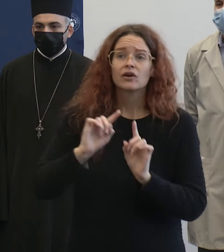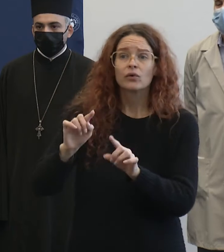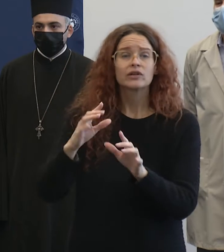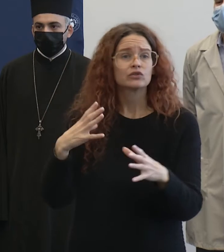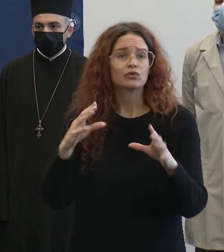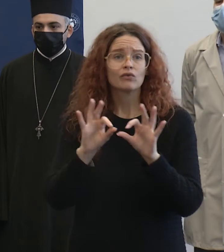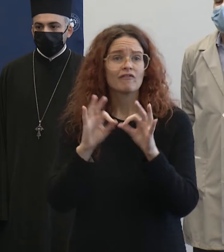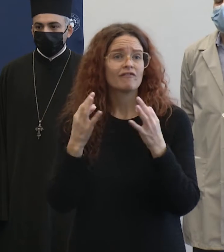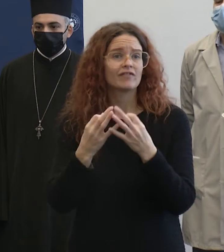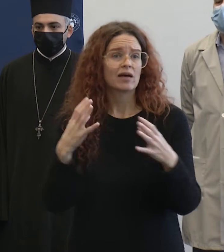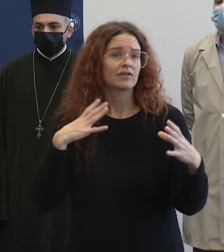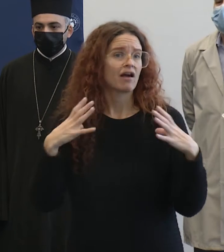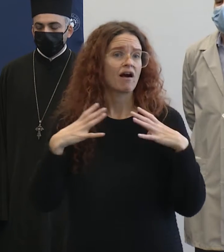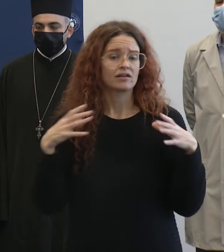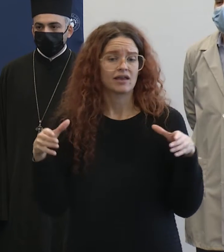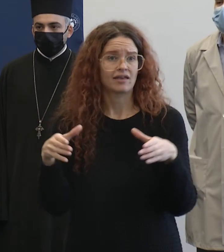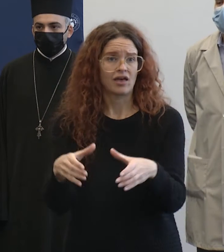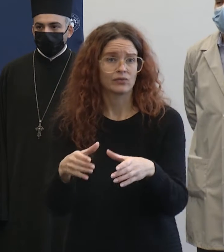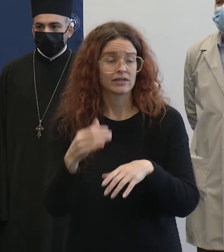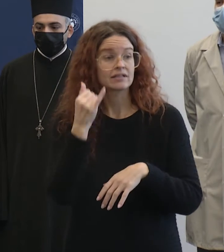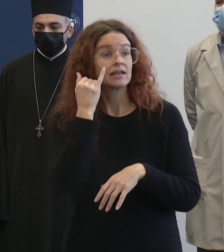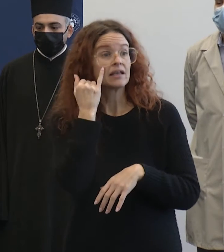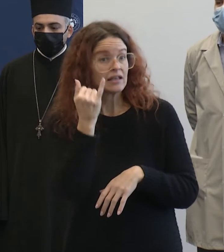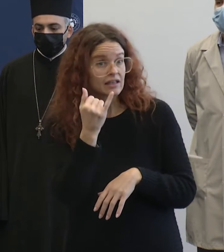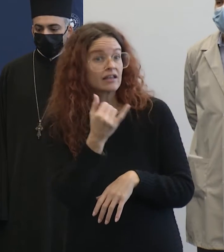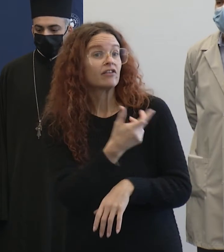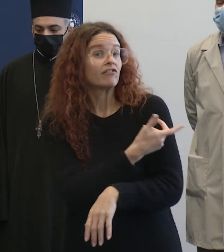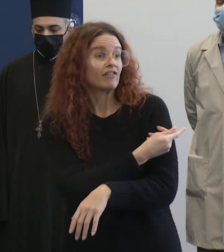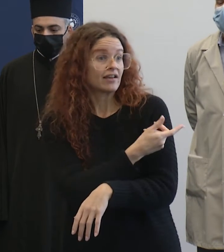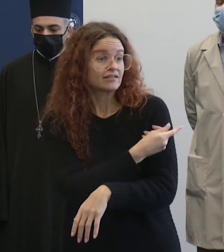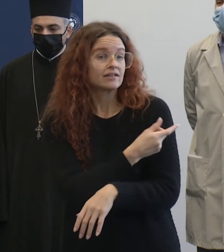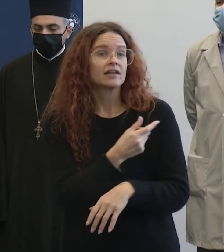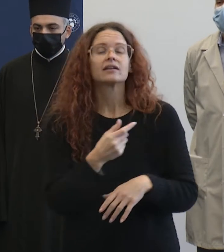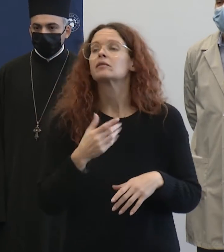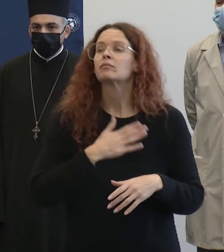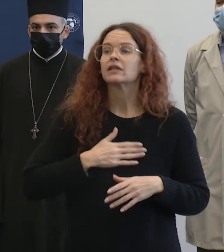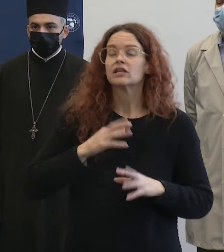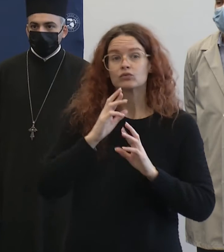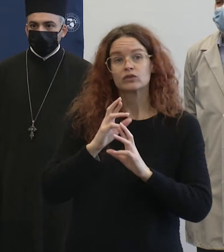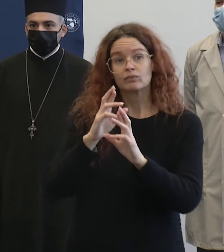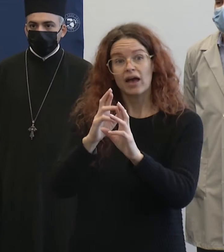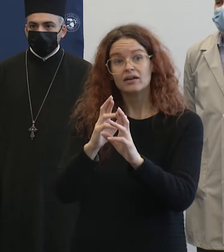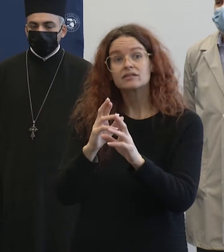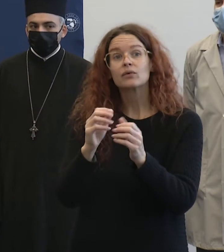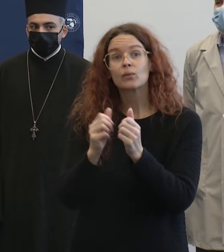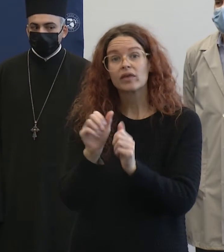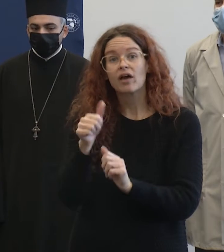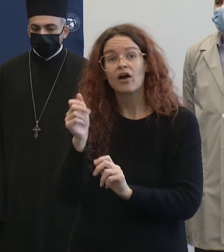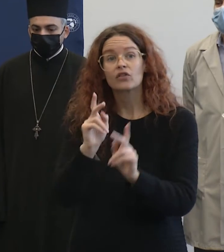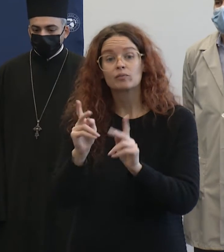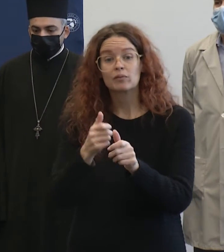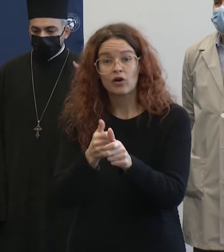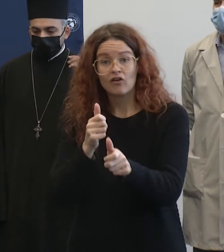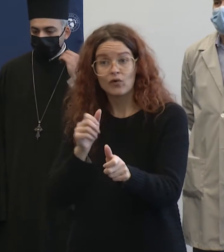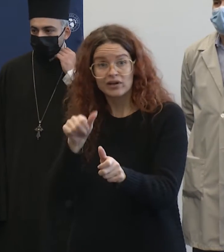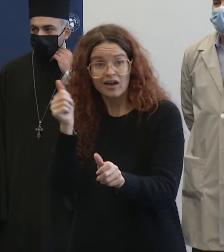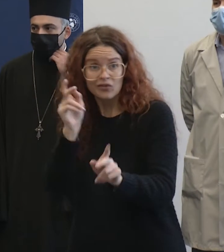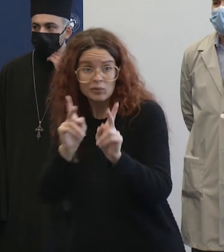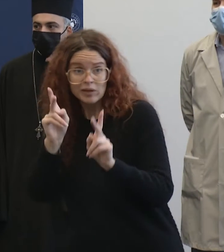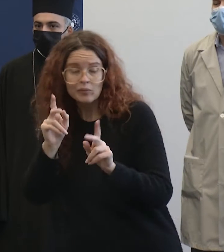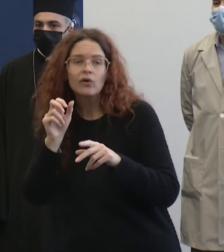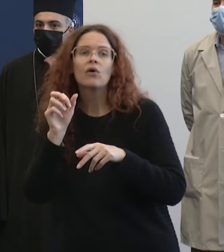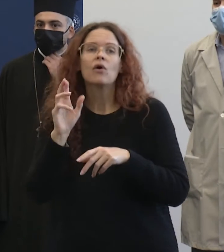If you choose to be unvaccinated, we ask you to respect and protect others by either getting the dose or staying away from most others